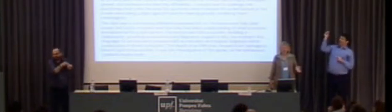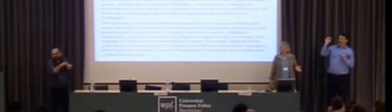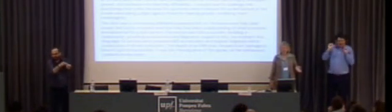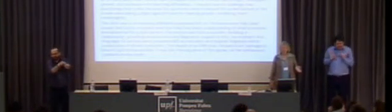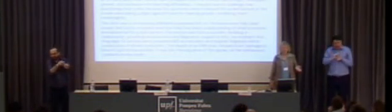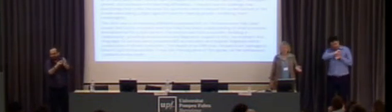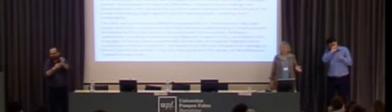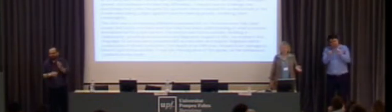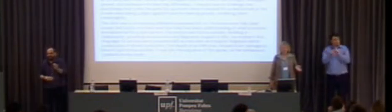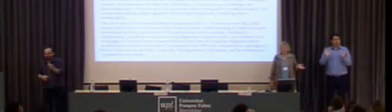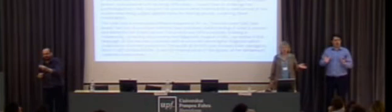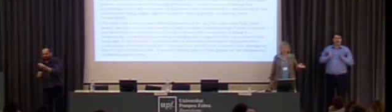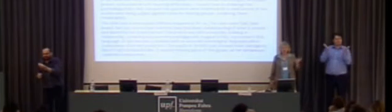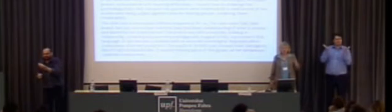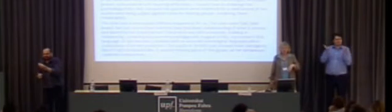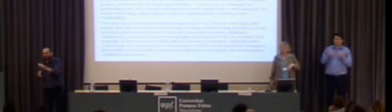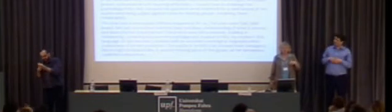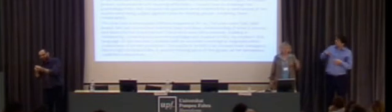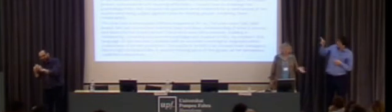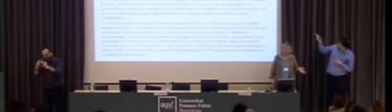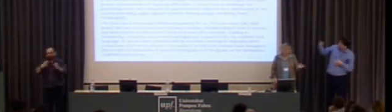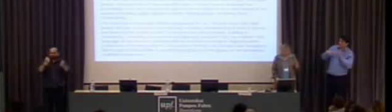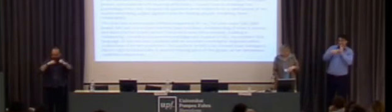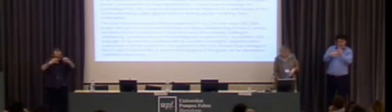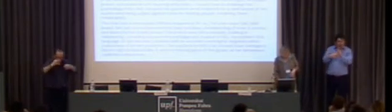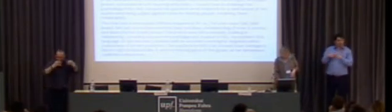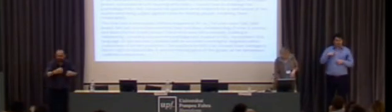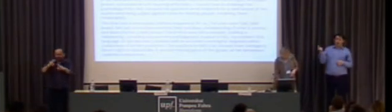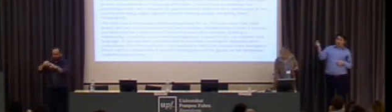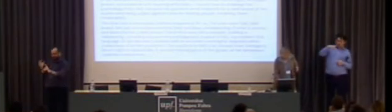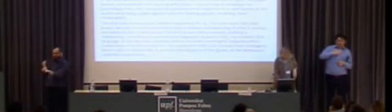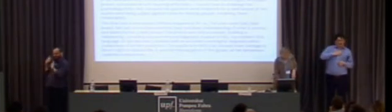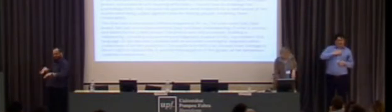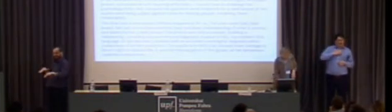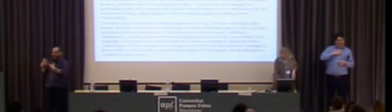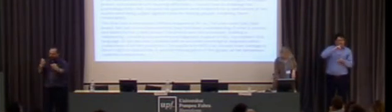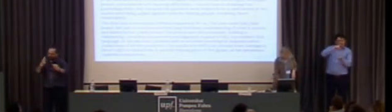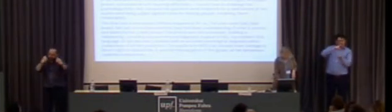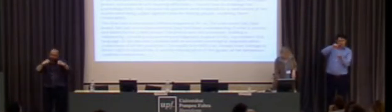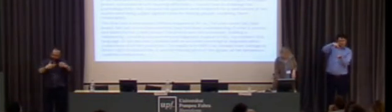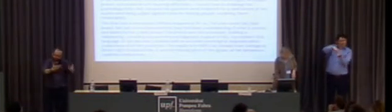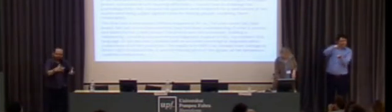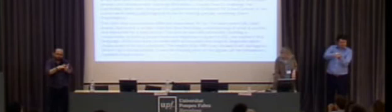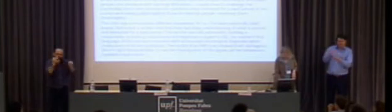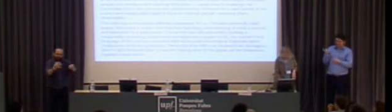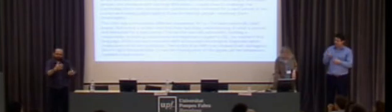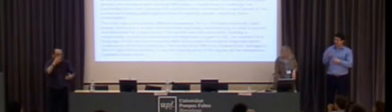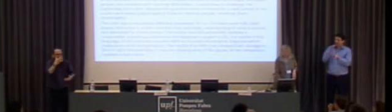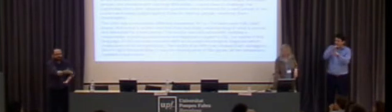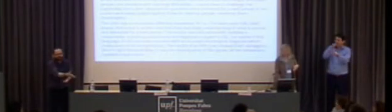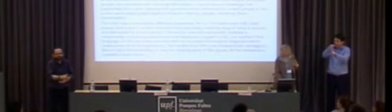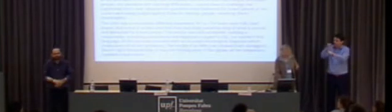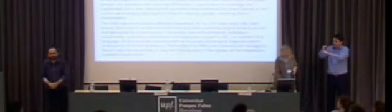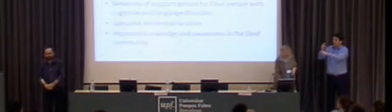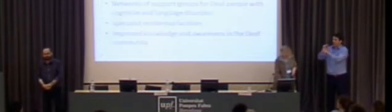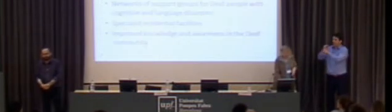correct diagnosis. She had been from doctor to doctor and never got a correct diagnosis